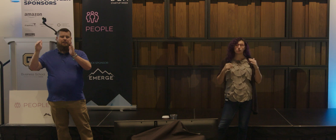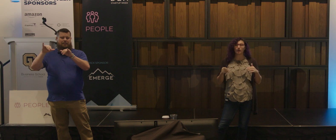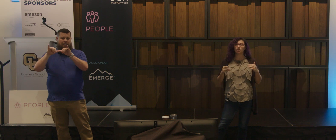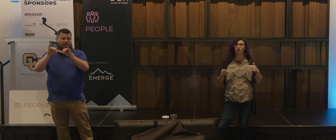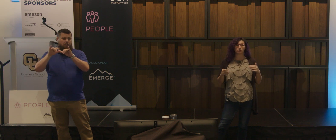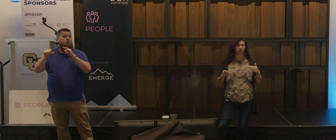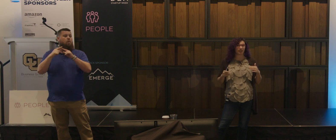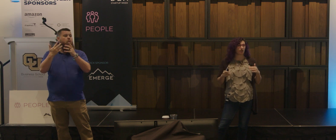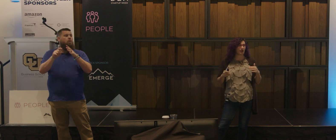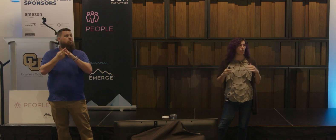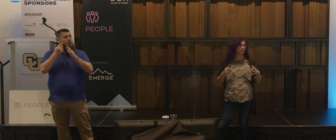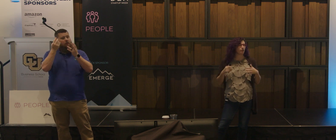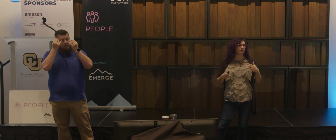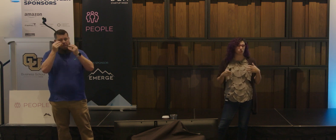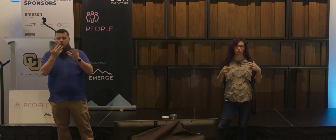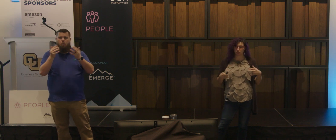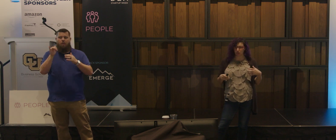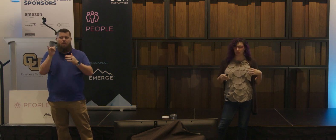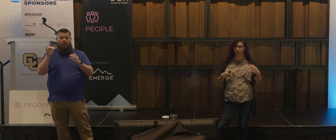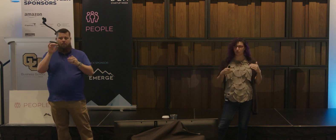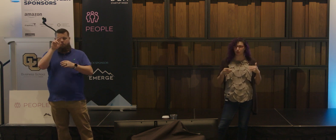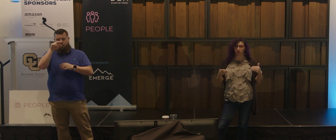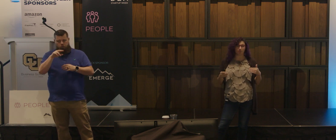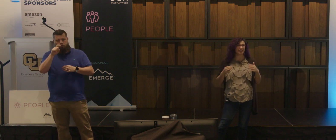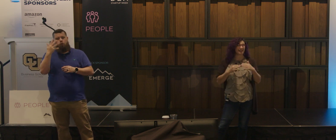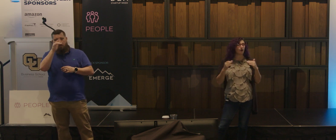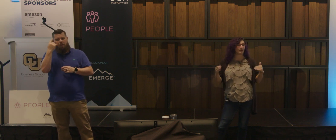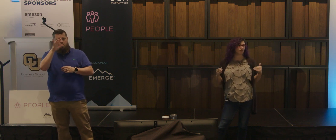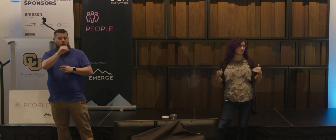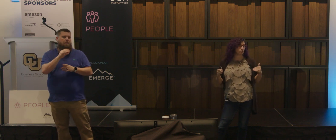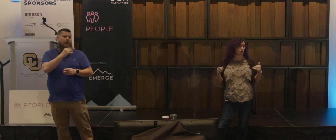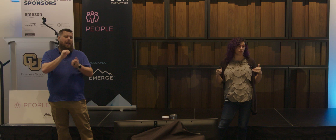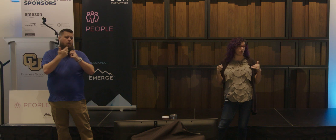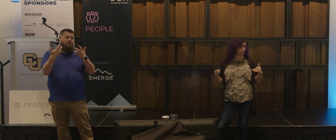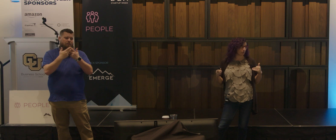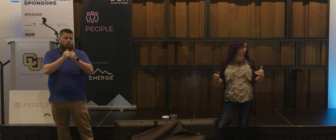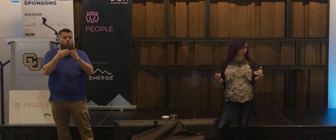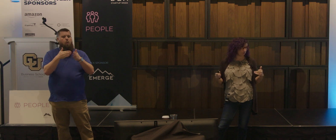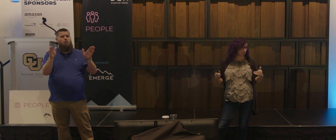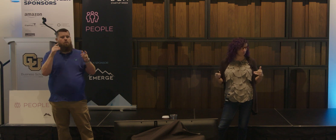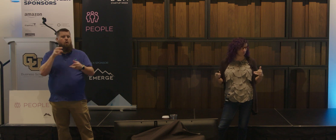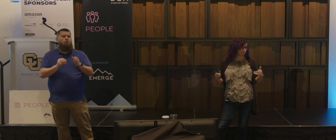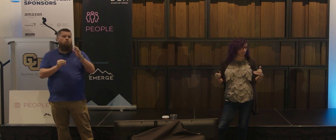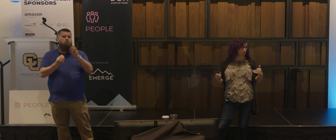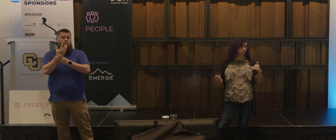company, is when you want to start thinking about what that ratio should look like for your company and how that fits into overall growth